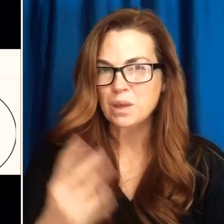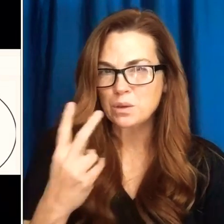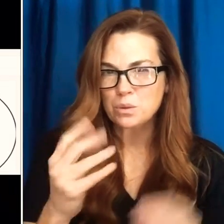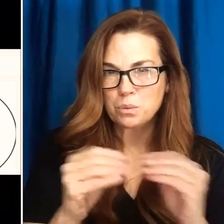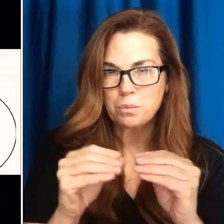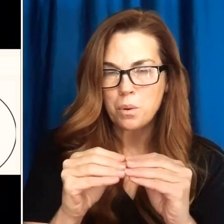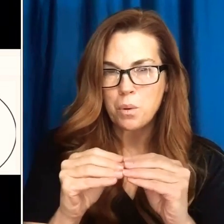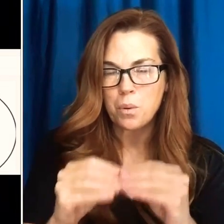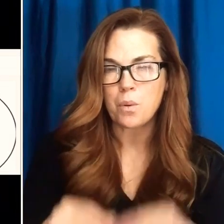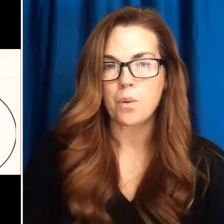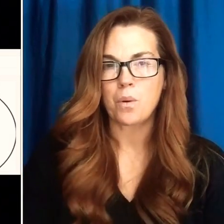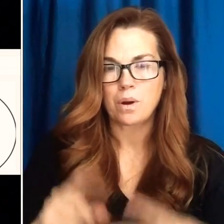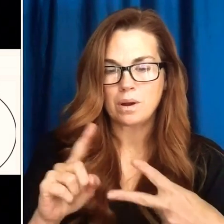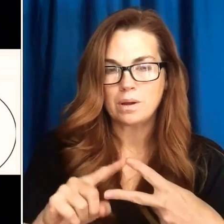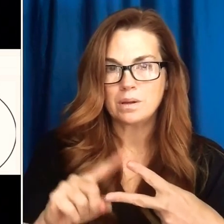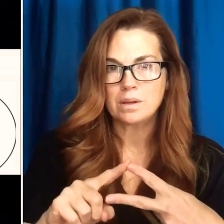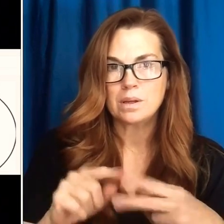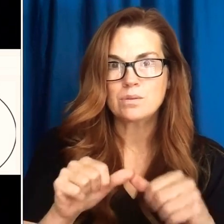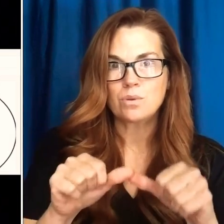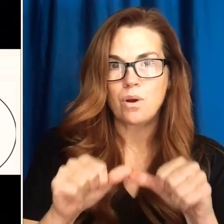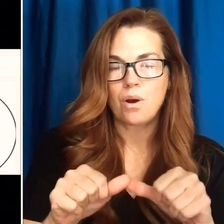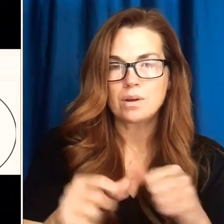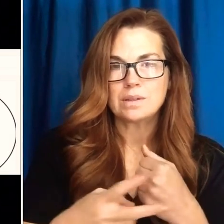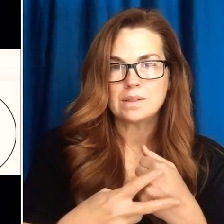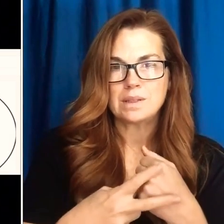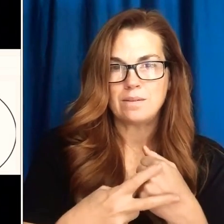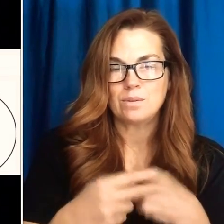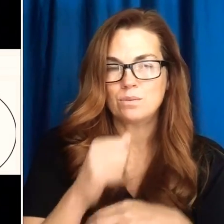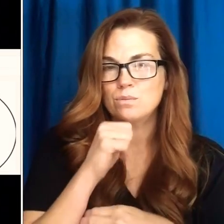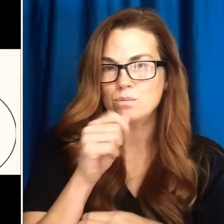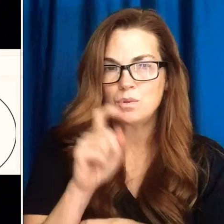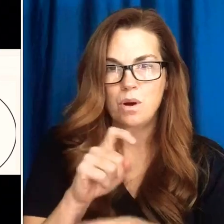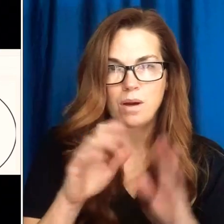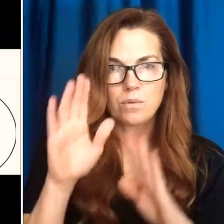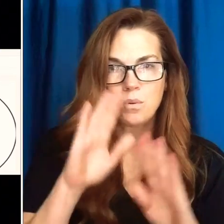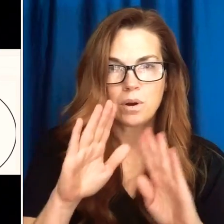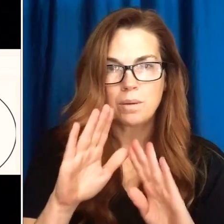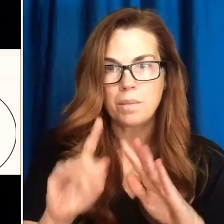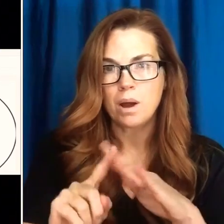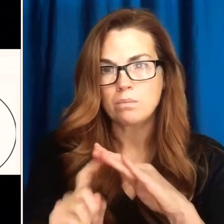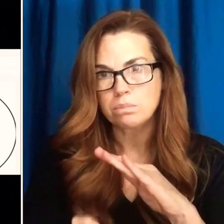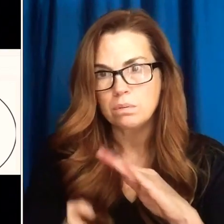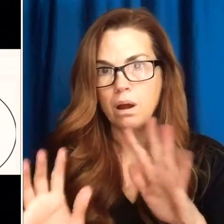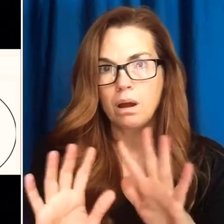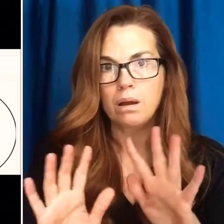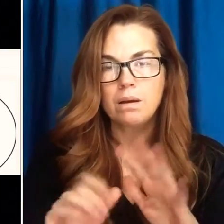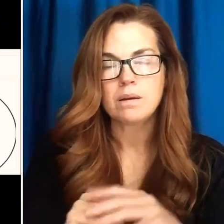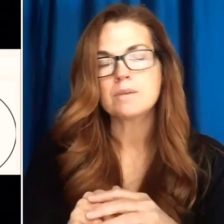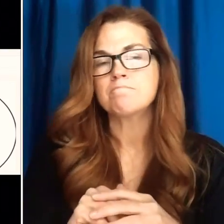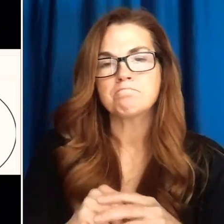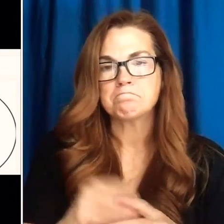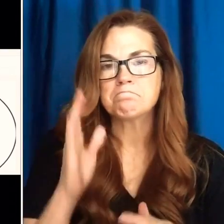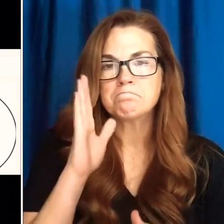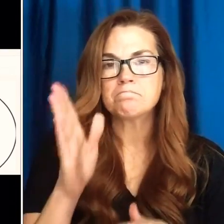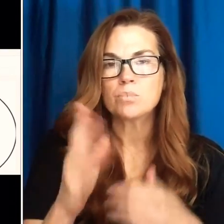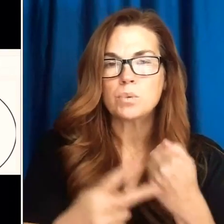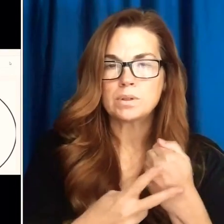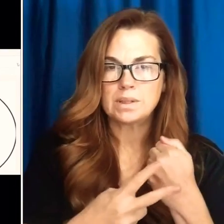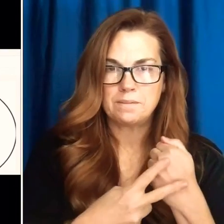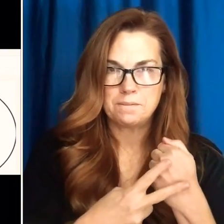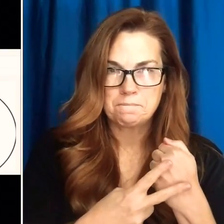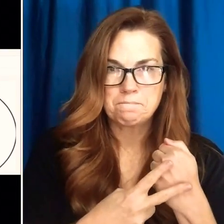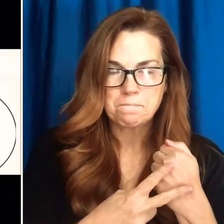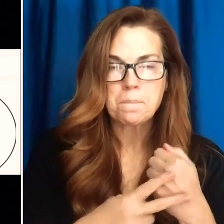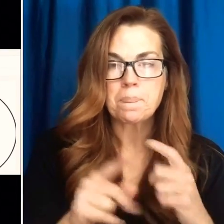that it's constantly saving. So you never have to worry about losing any of your work or forgetting to save. The other thing that I really like a lot is in the top